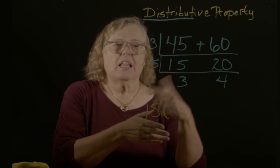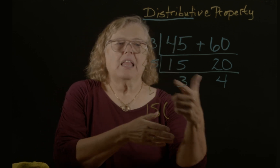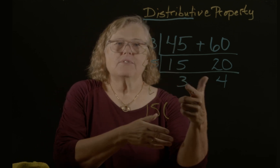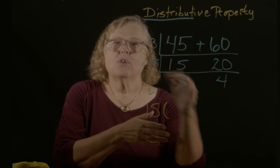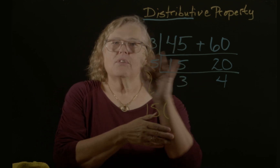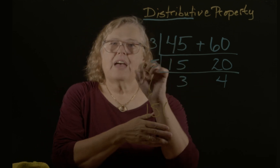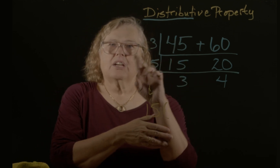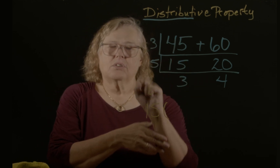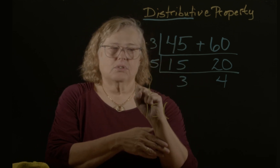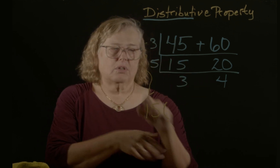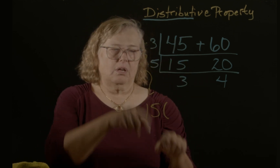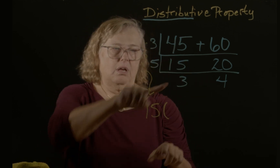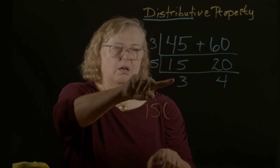And now I'm going to write the leftovers.